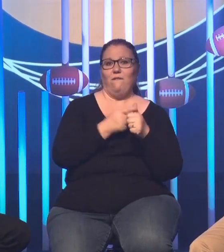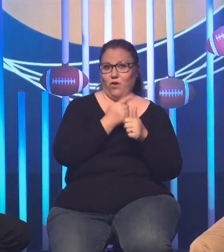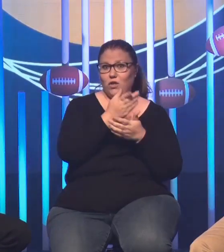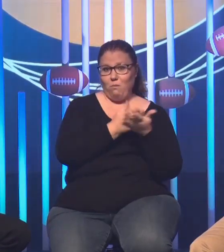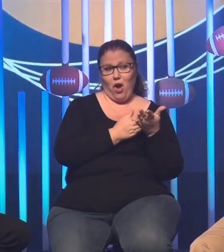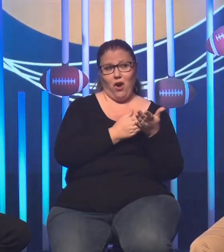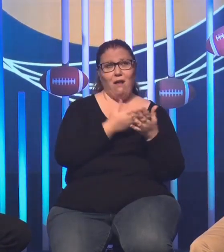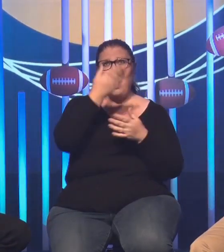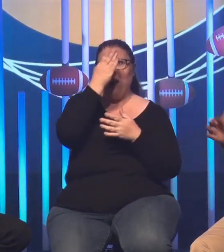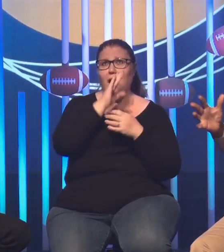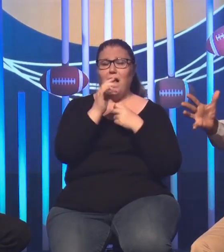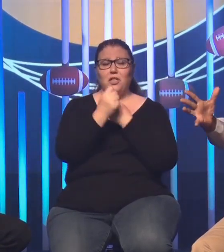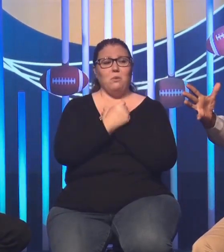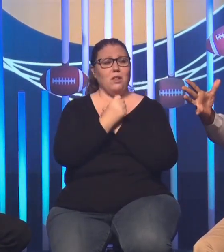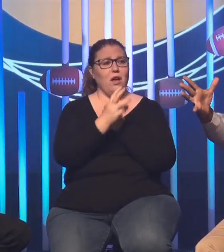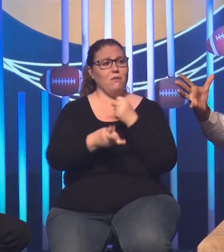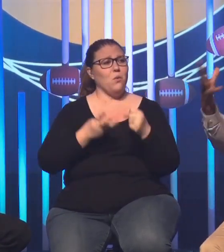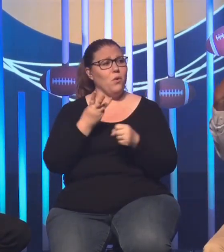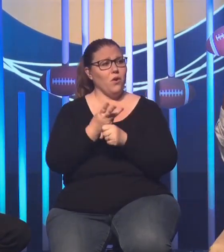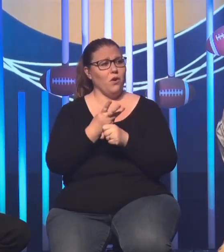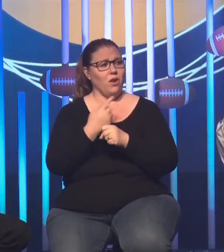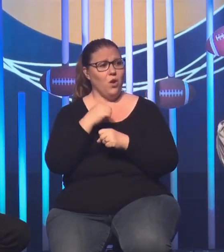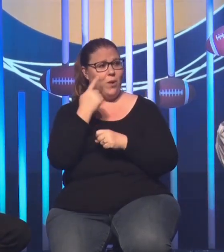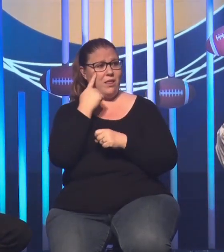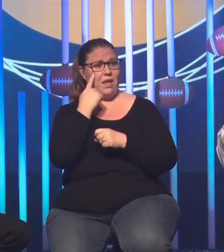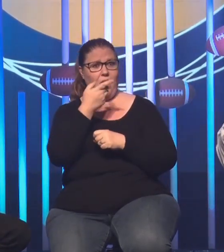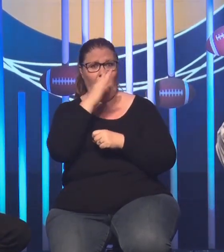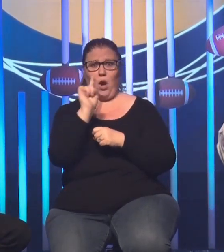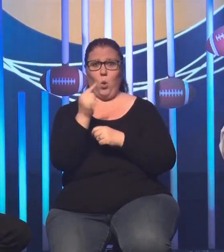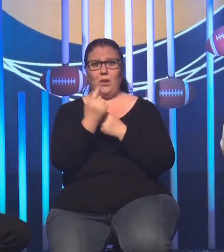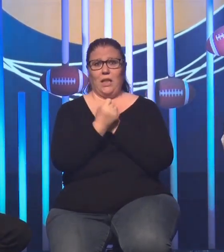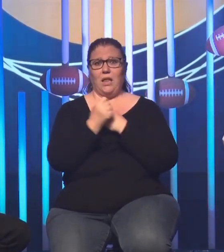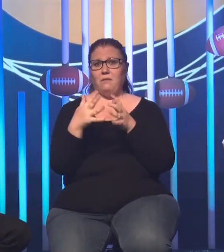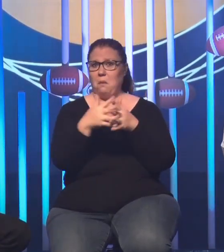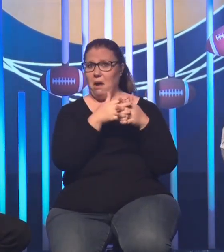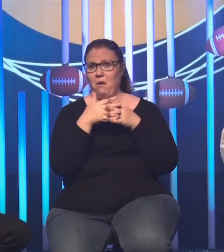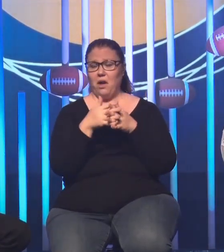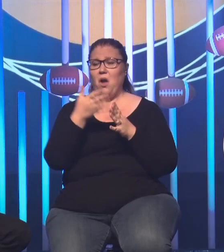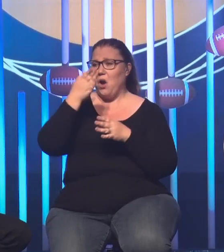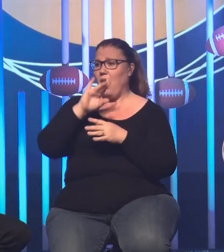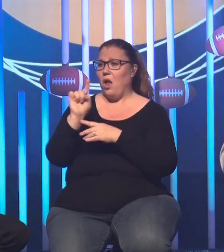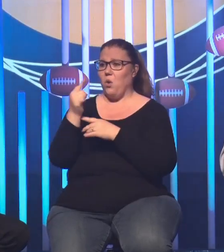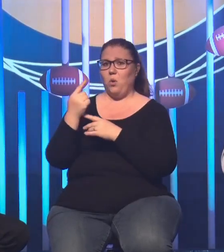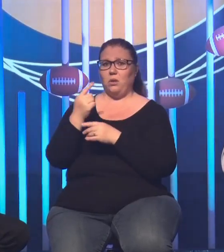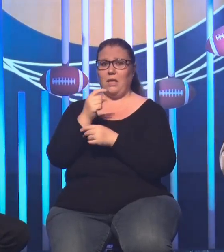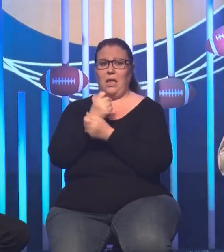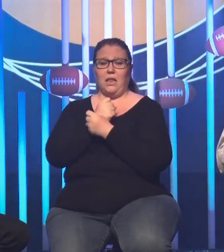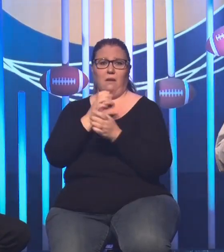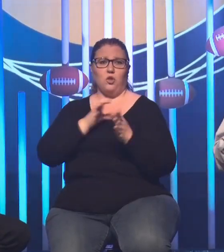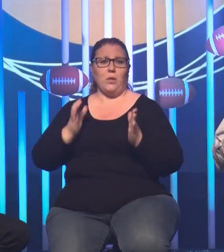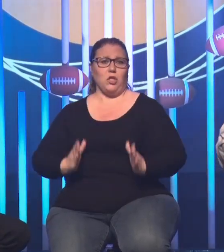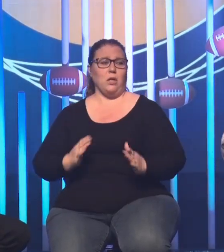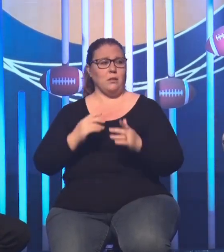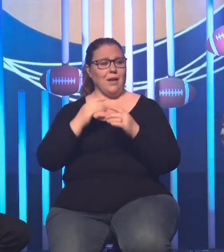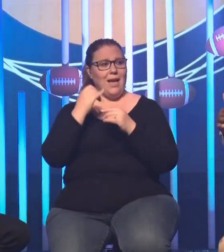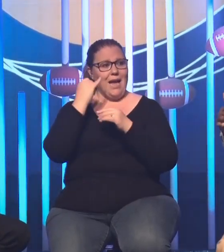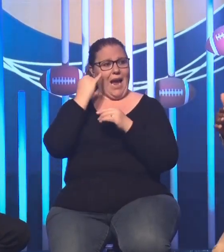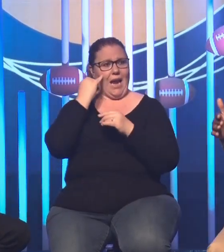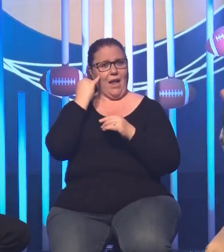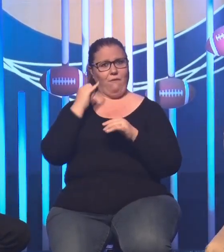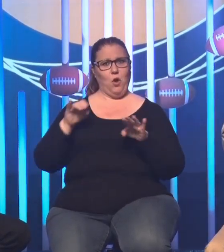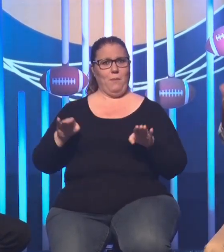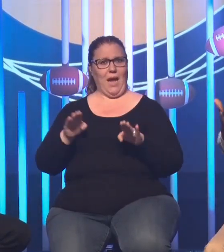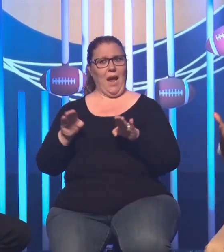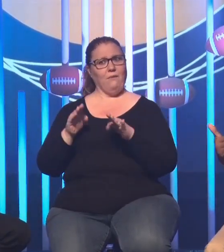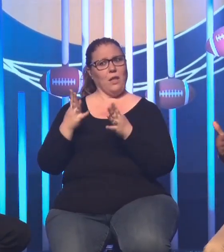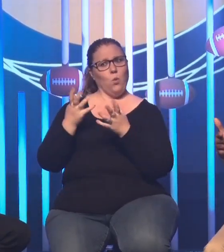world. And a lot of times we think that God only loves America, or God only loves Christians, or, and if you're acting the way